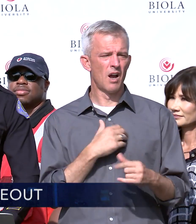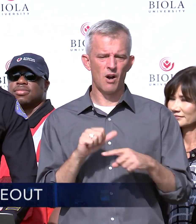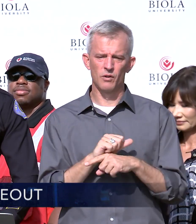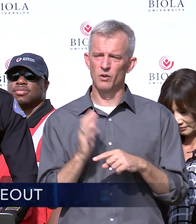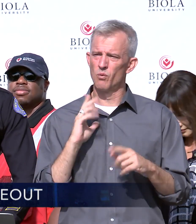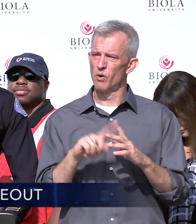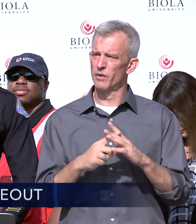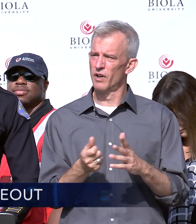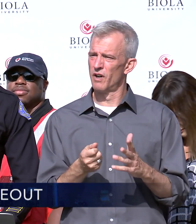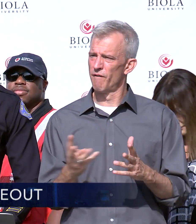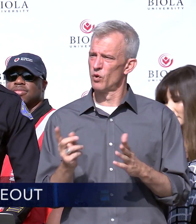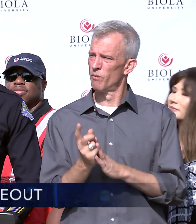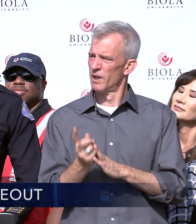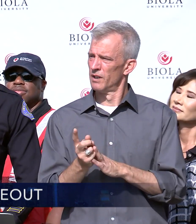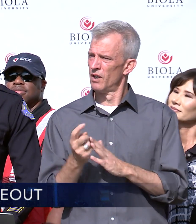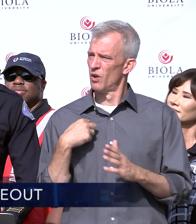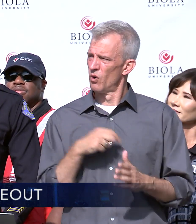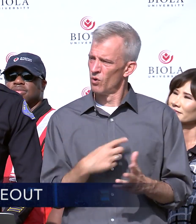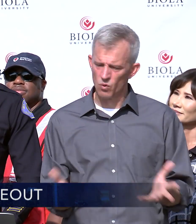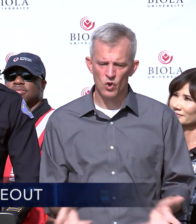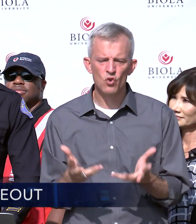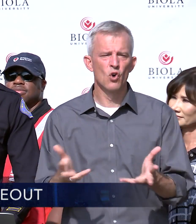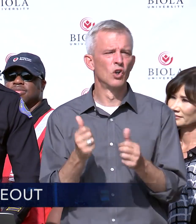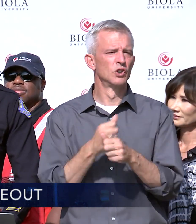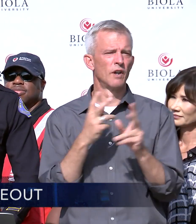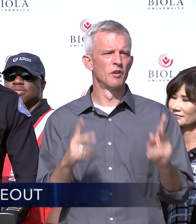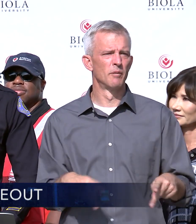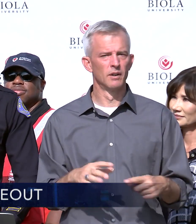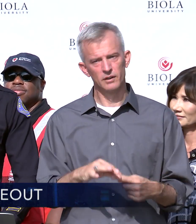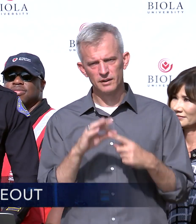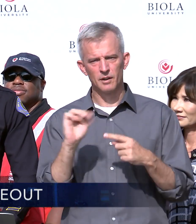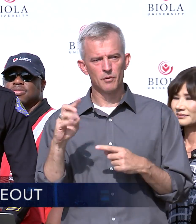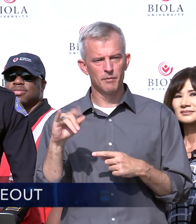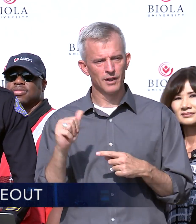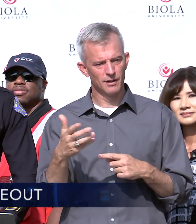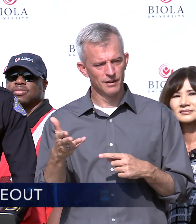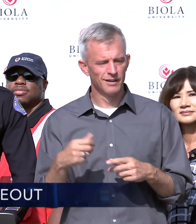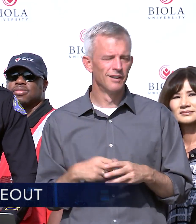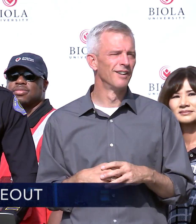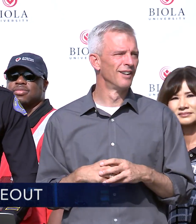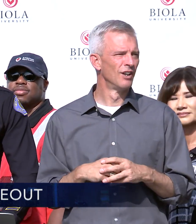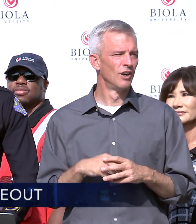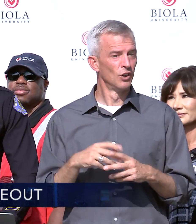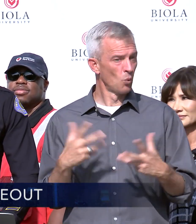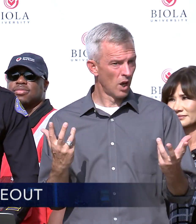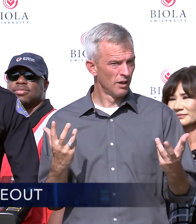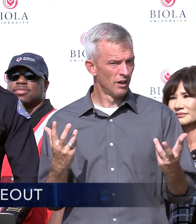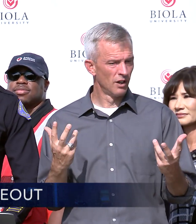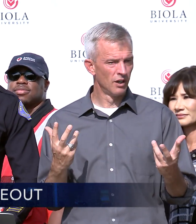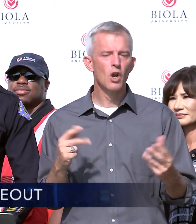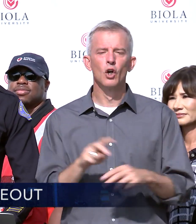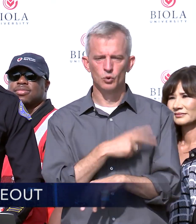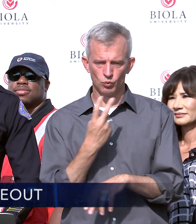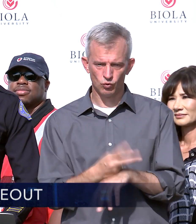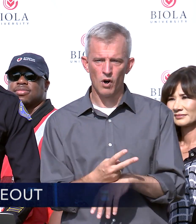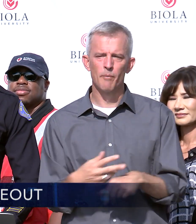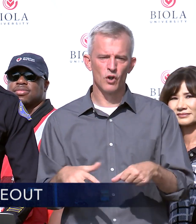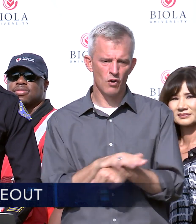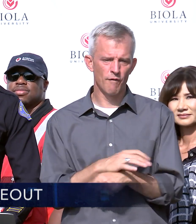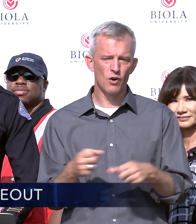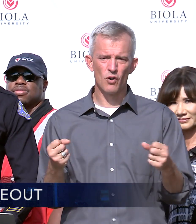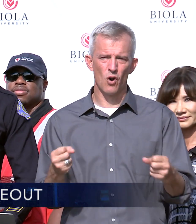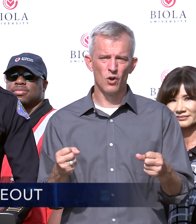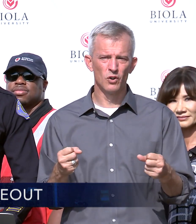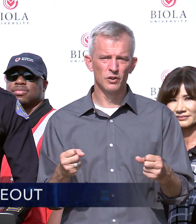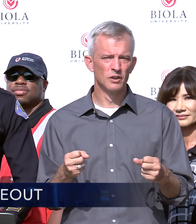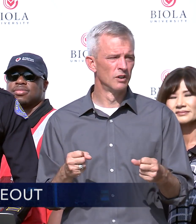minutes in here. We urge everyone here, except for the media, to drop, cover and hold on once the